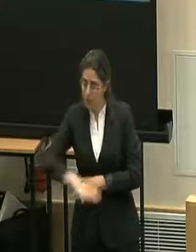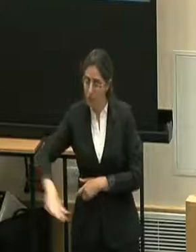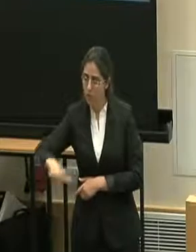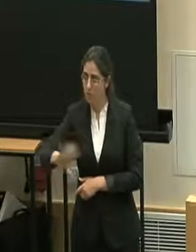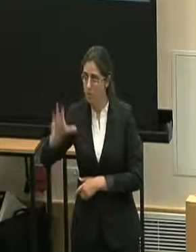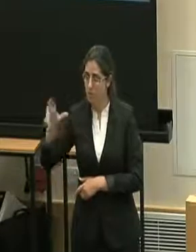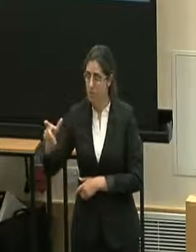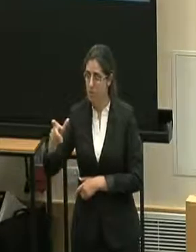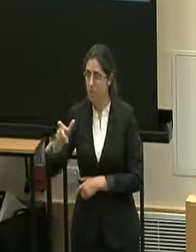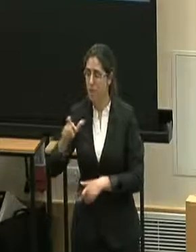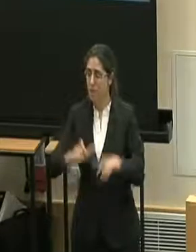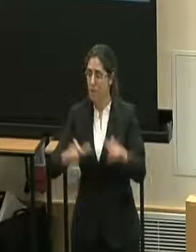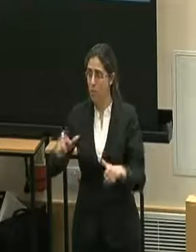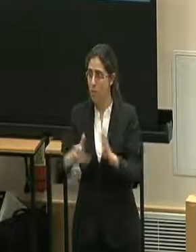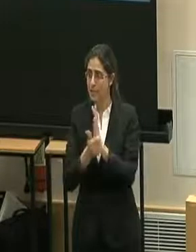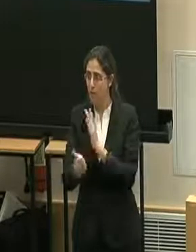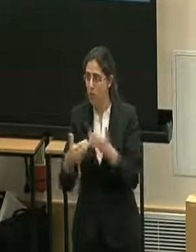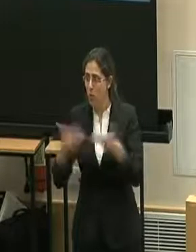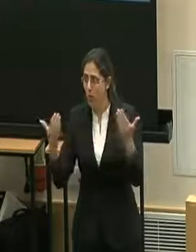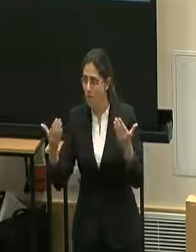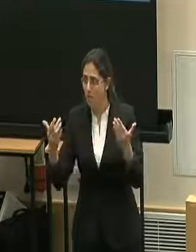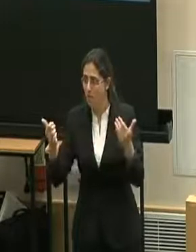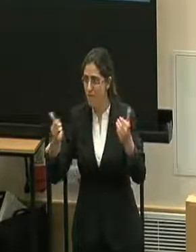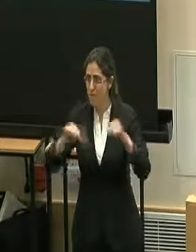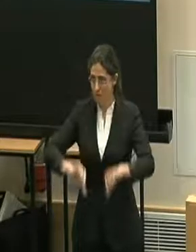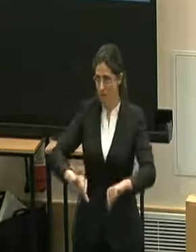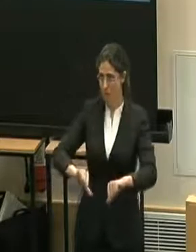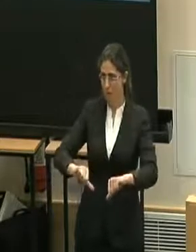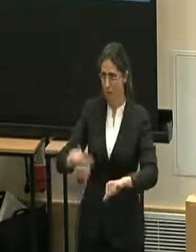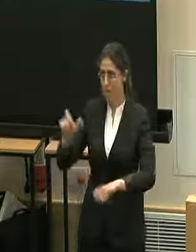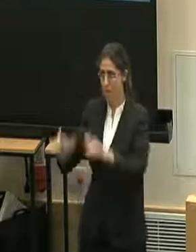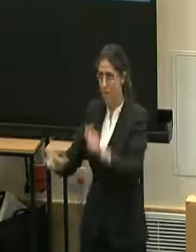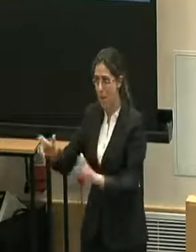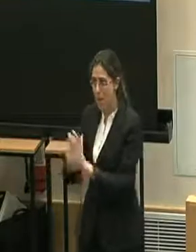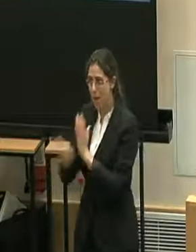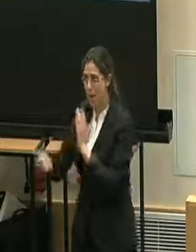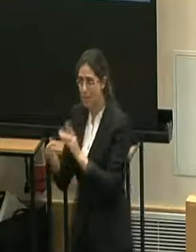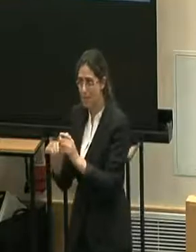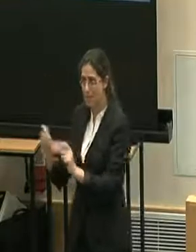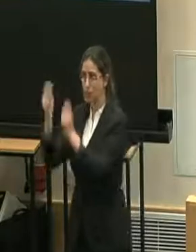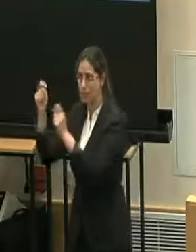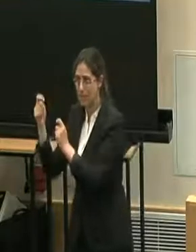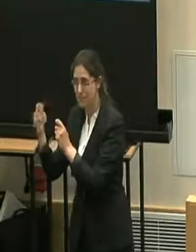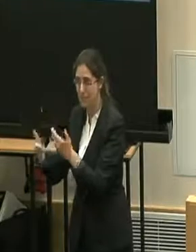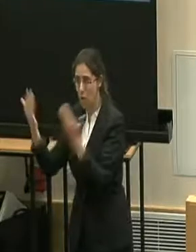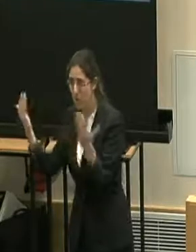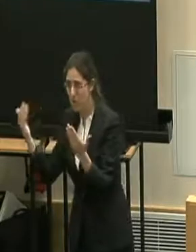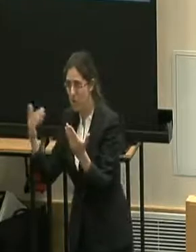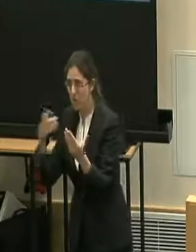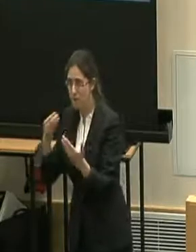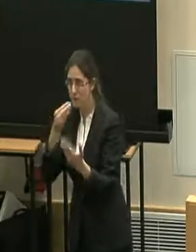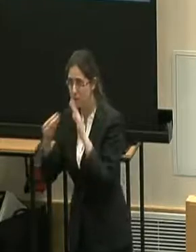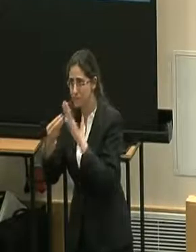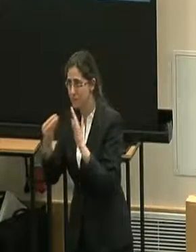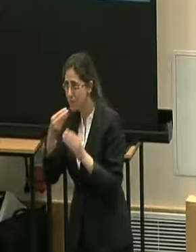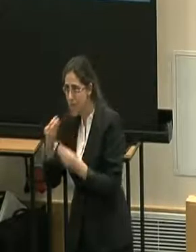have talents fail. People who don't have the ability to succeed starve to death. And